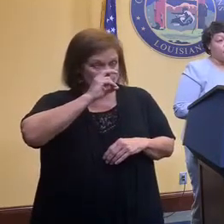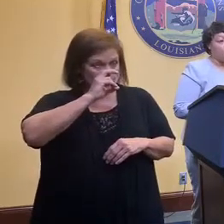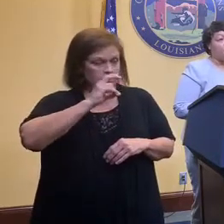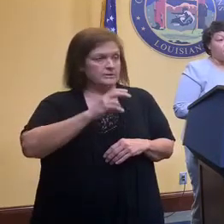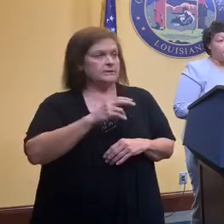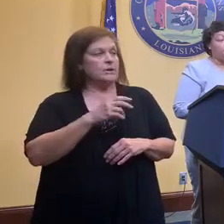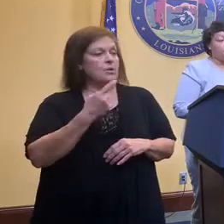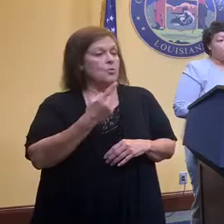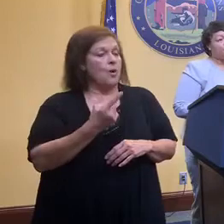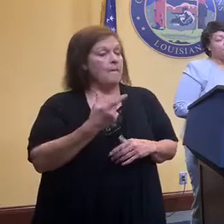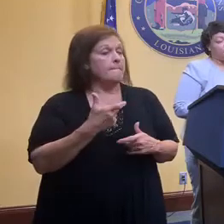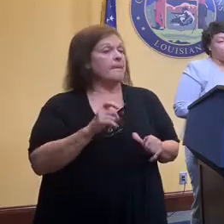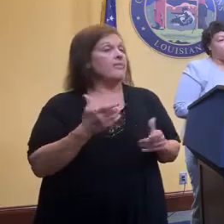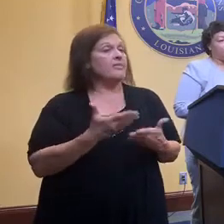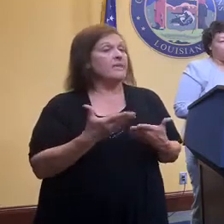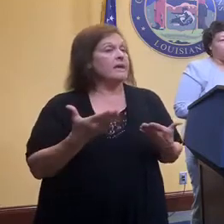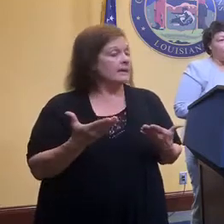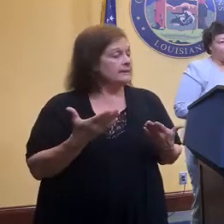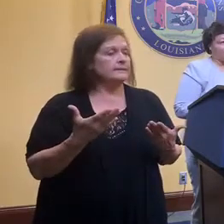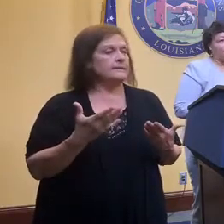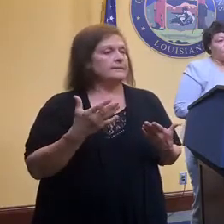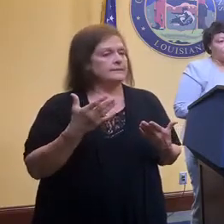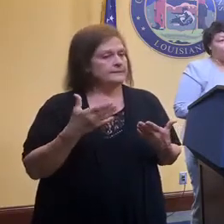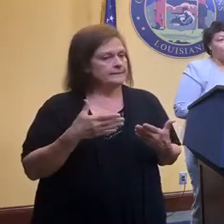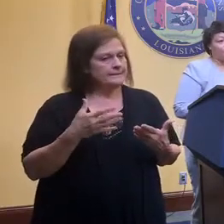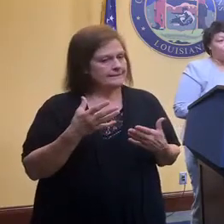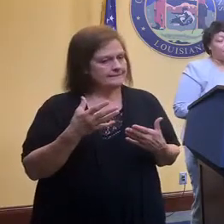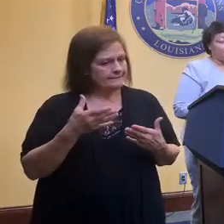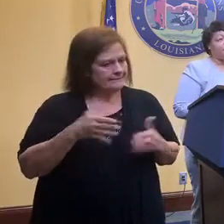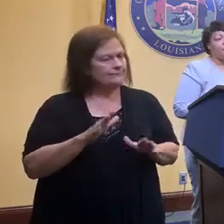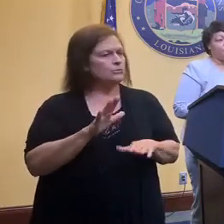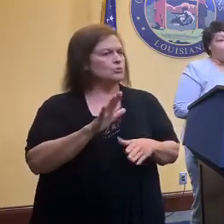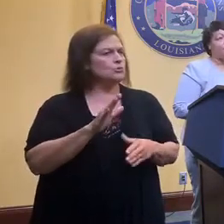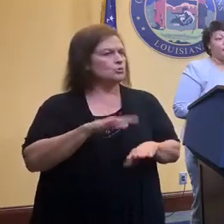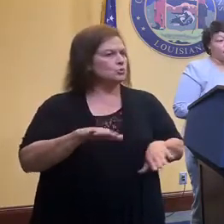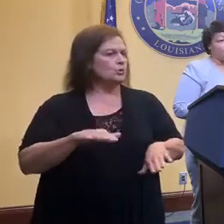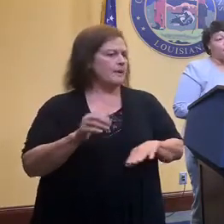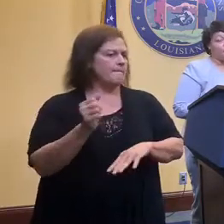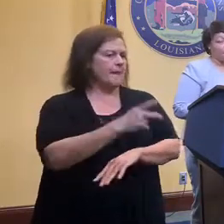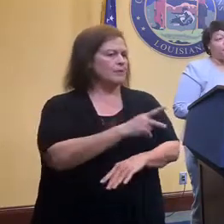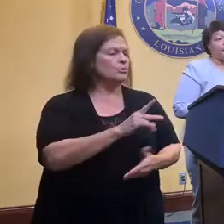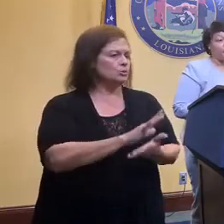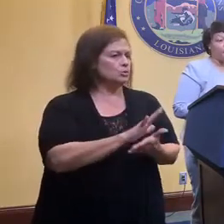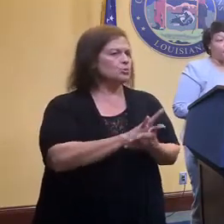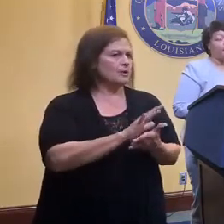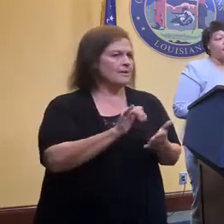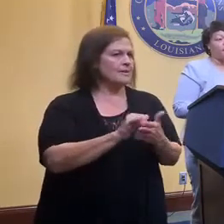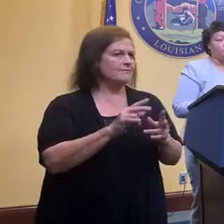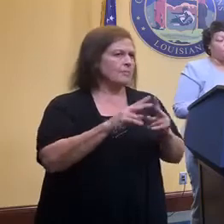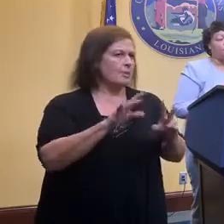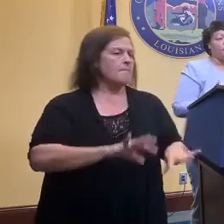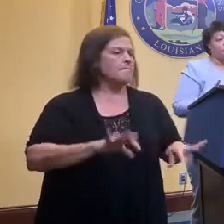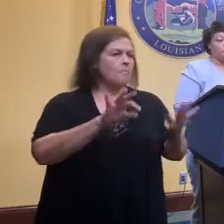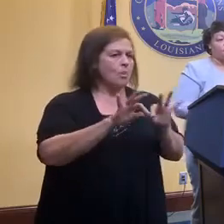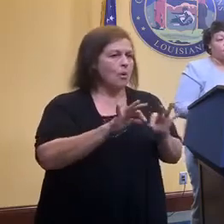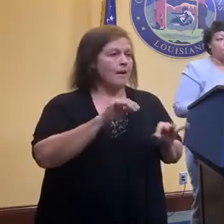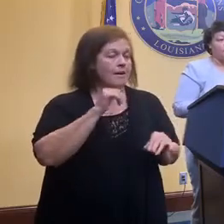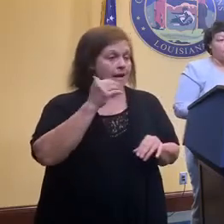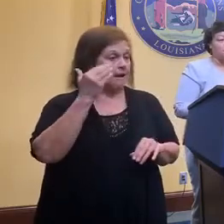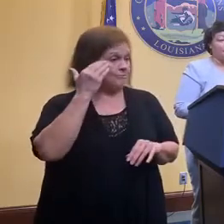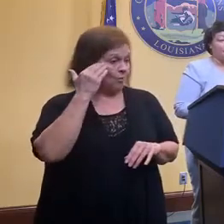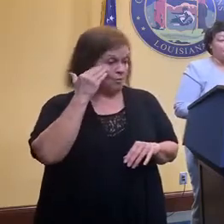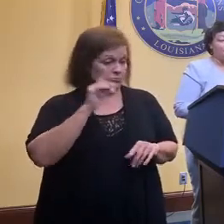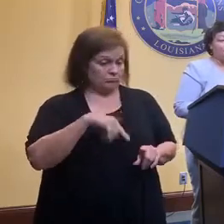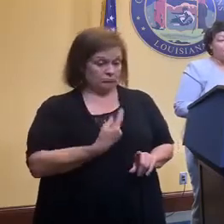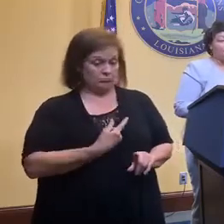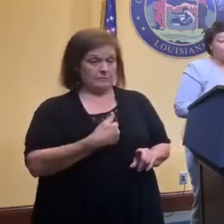big priority is getting our kids back into school. That is a big priority. And I know it's not just of me